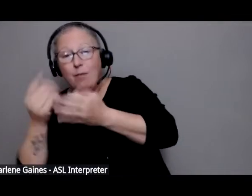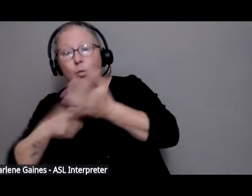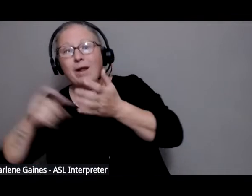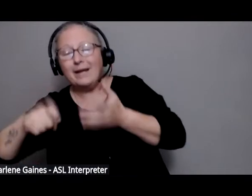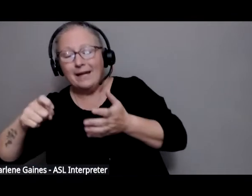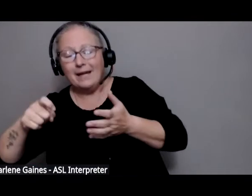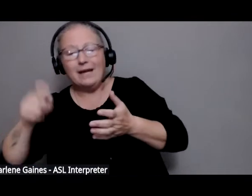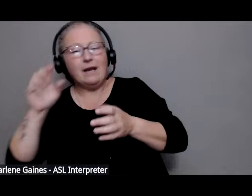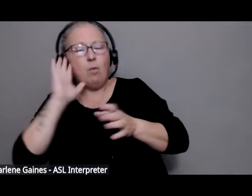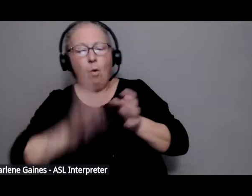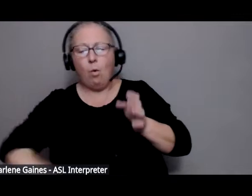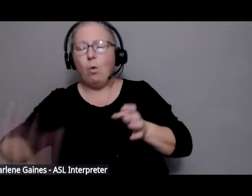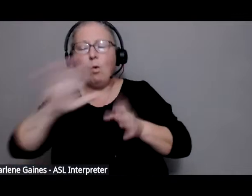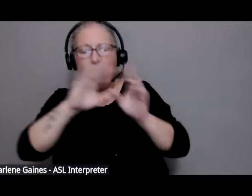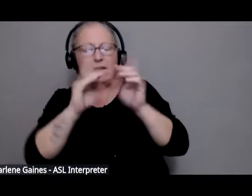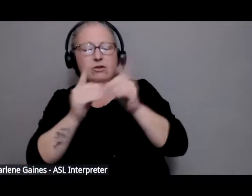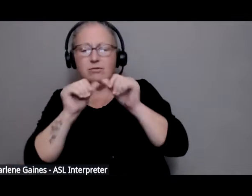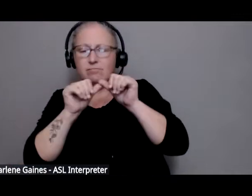work.